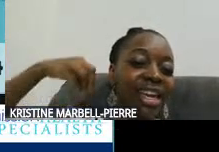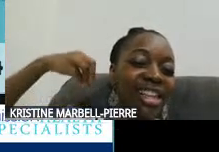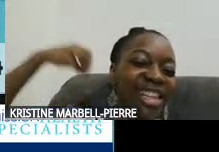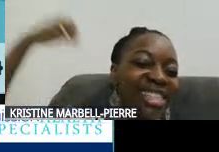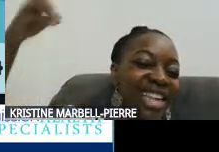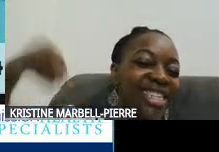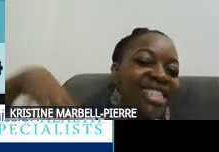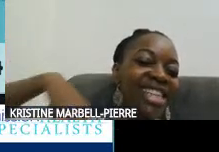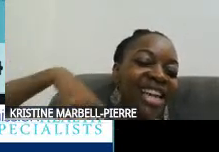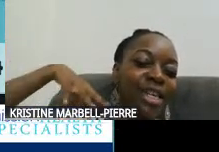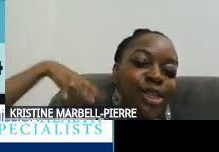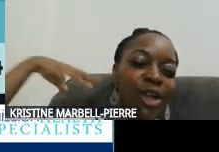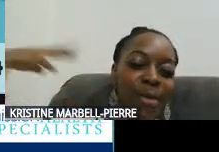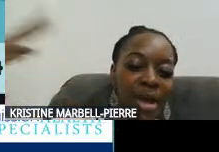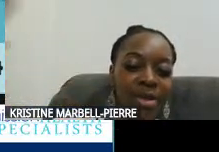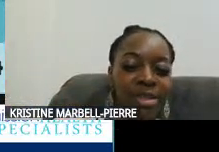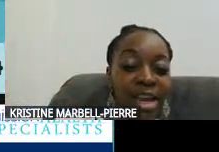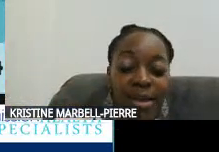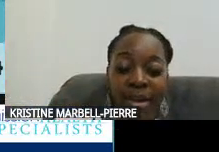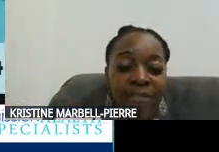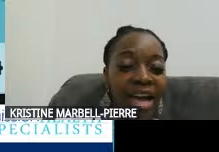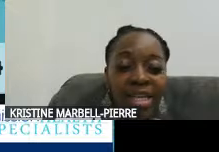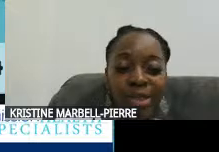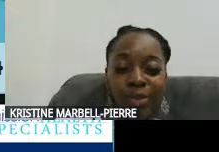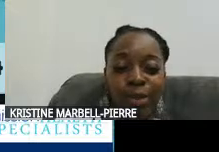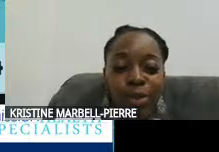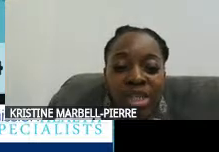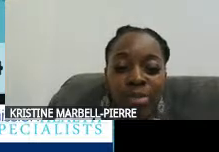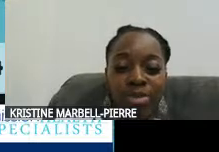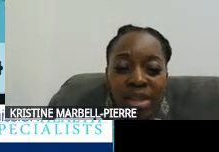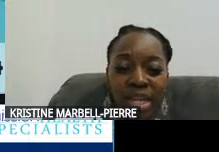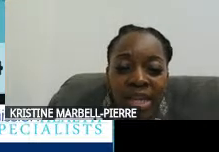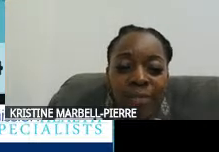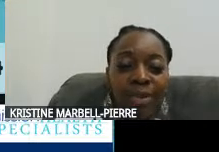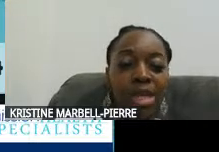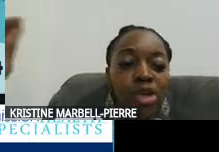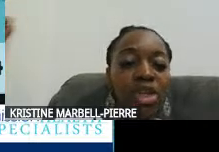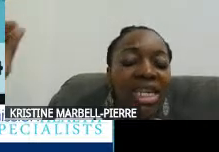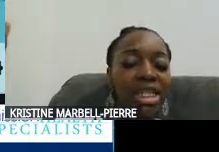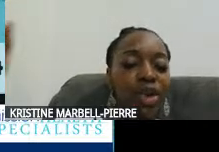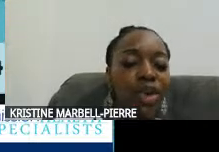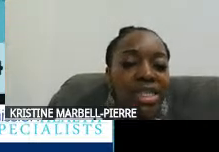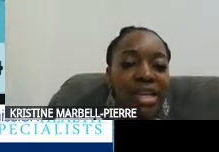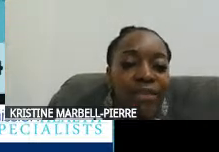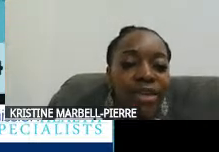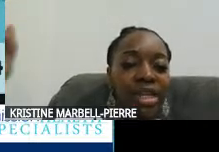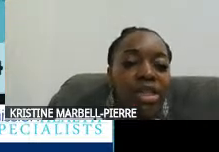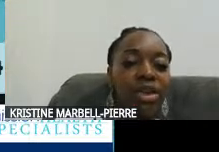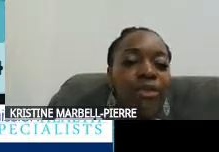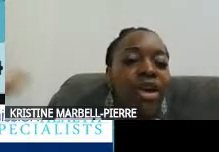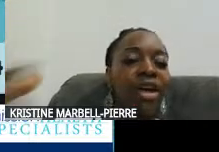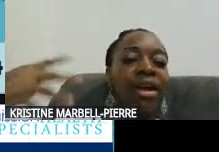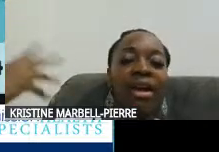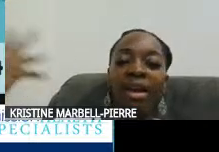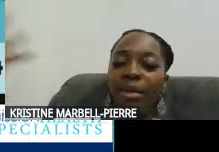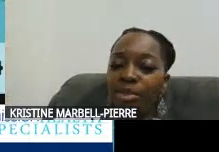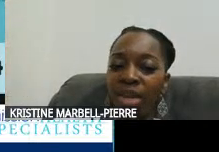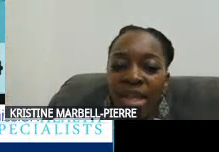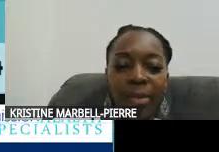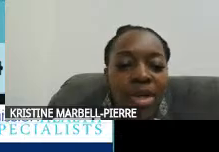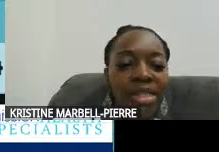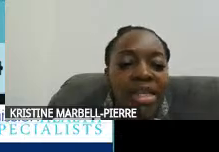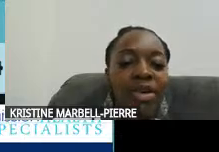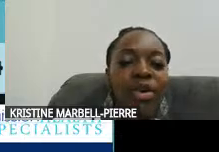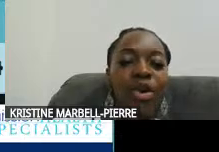like the tension is there, it needs to come out. And it backfires if you do deep breathing. So you need to know yourself. You need to know if you're a